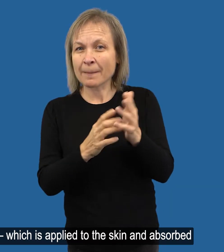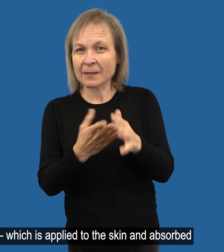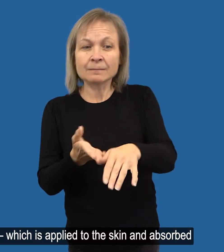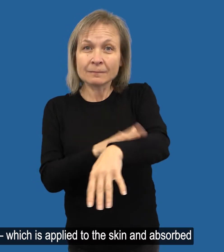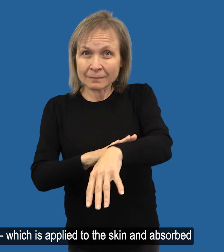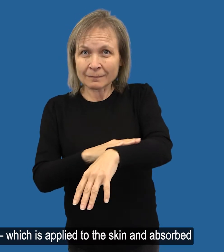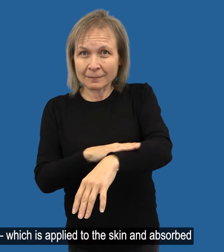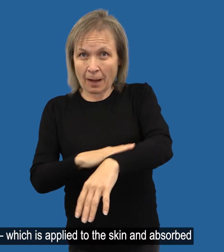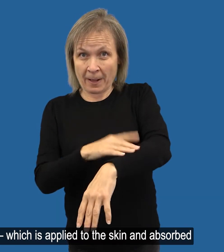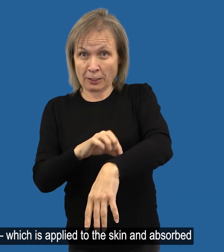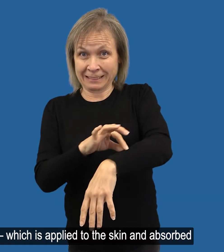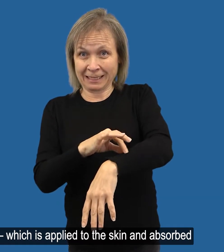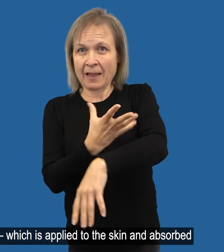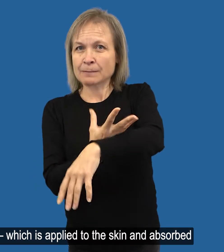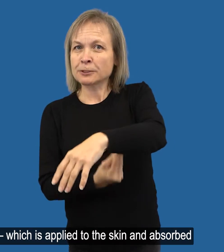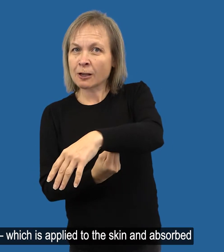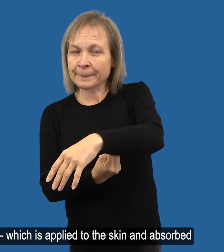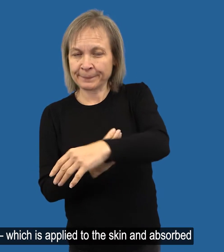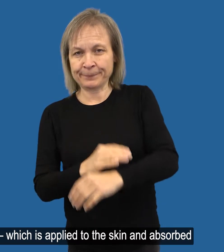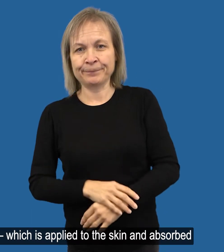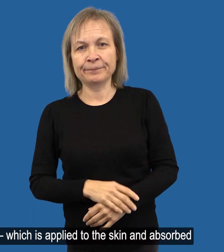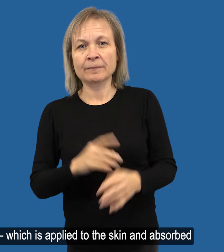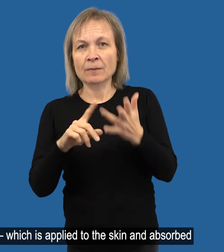Estrogen gel, which is applied to the skin and absorbed.